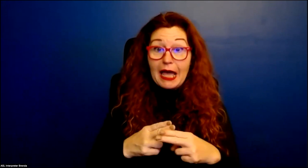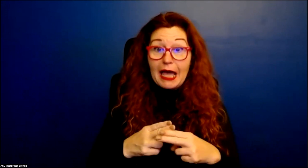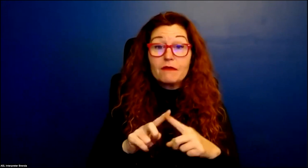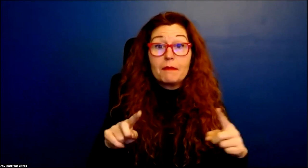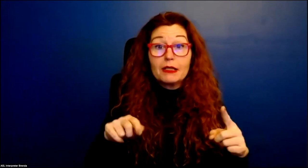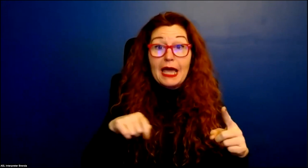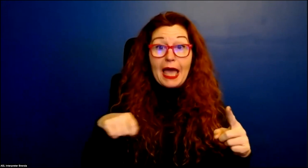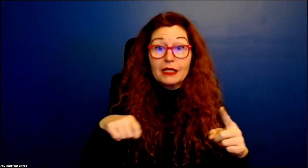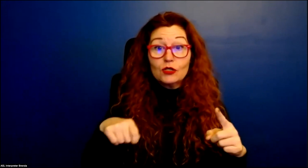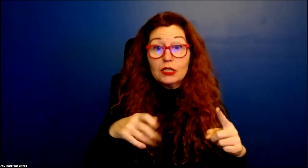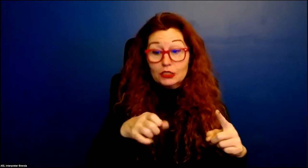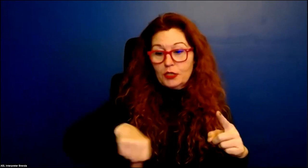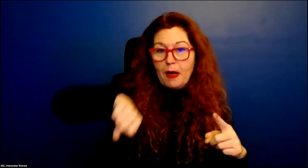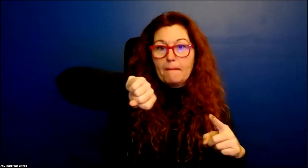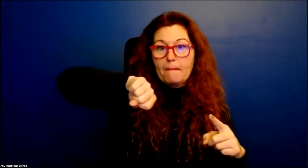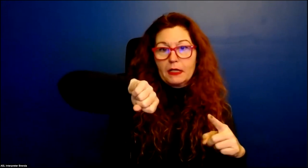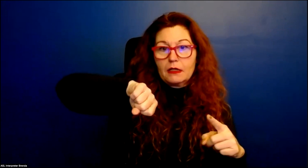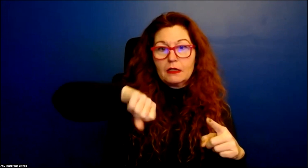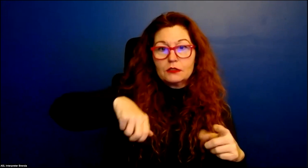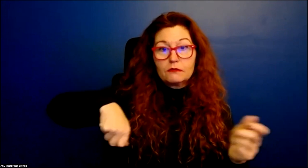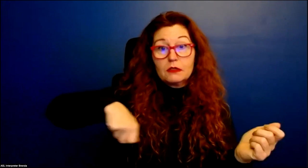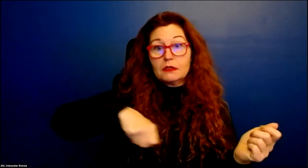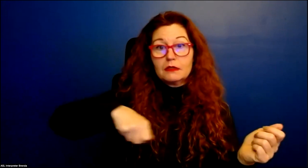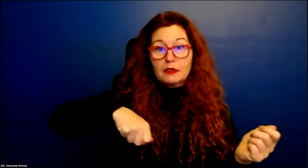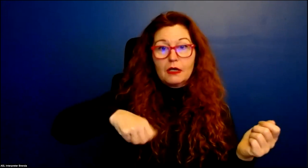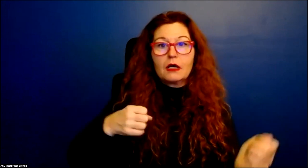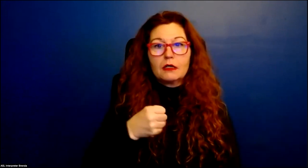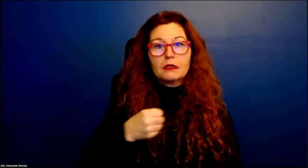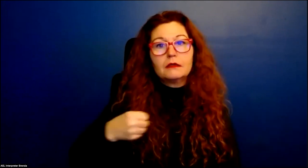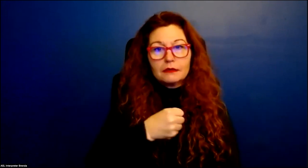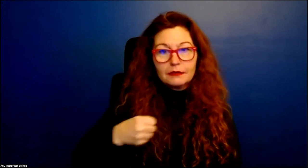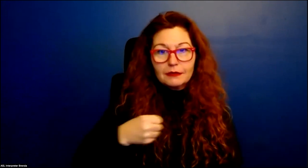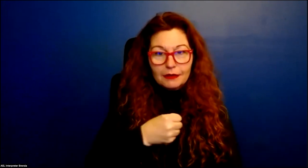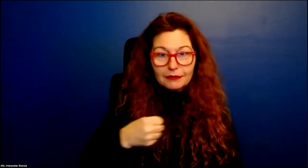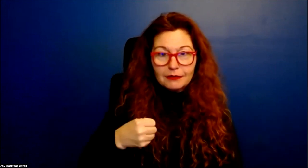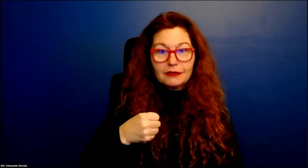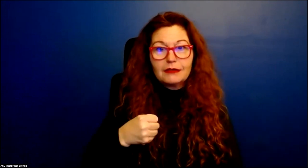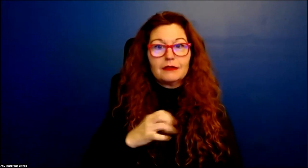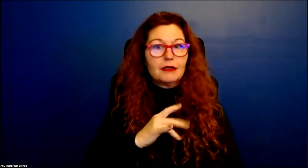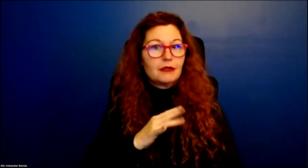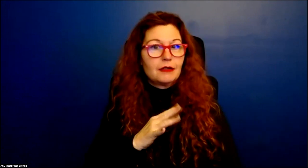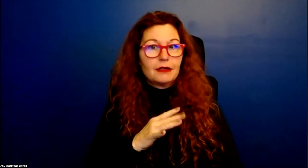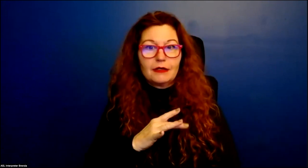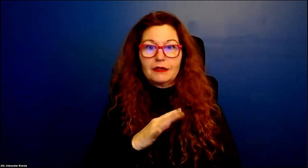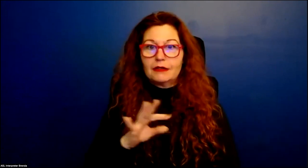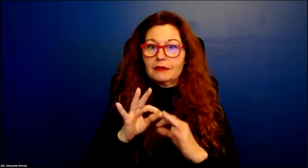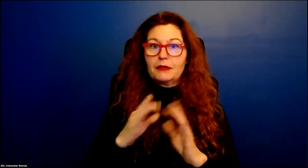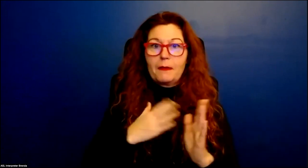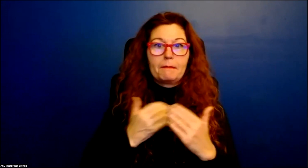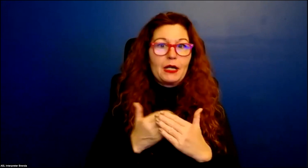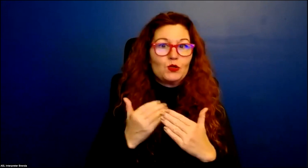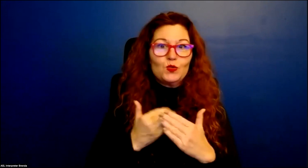is shaped upwards. So instead of slicing this way, I'll hold it like this to cut. That's just my